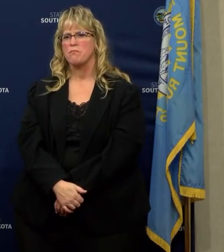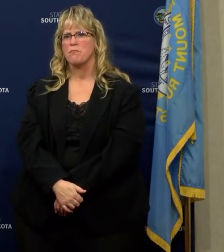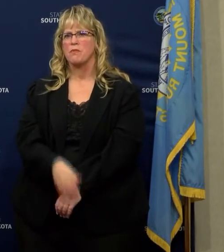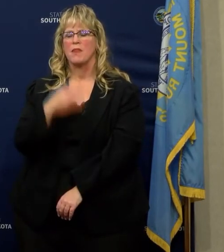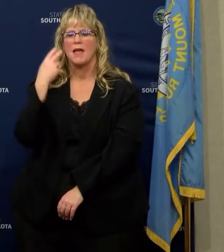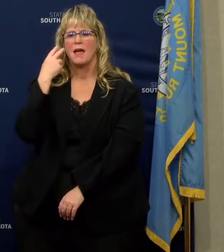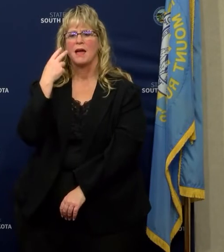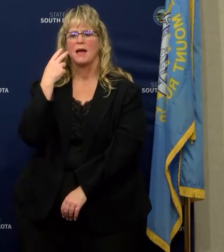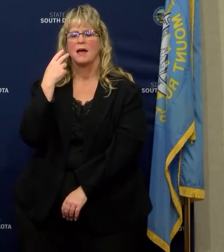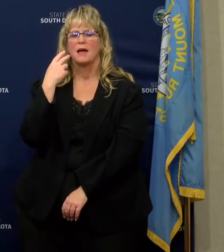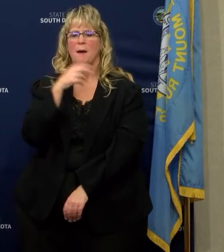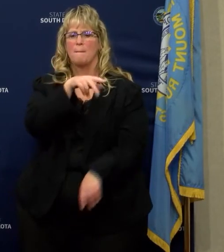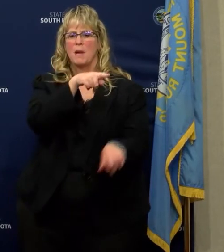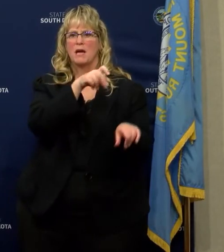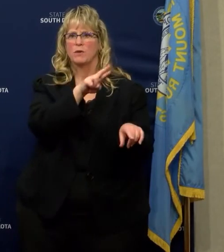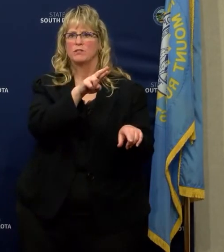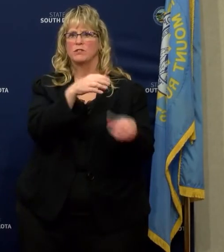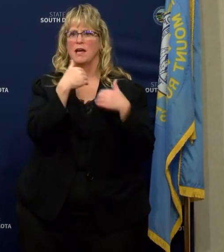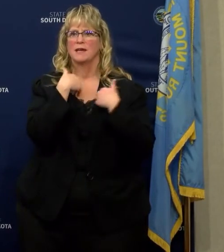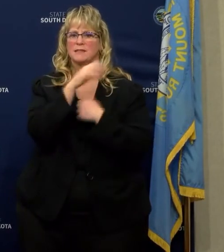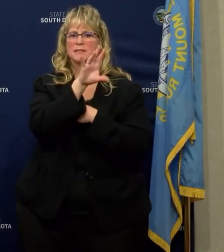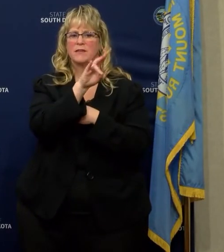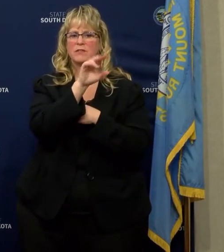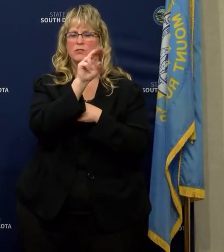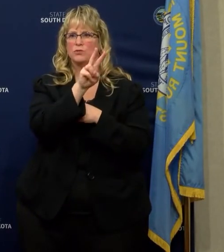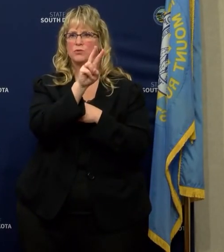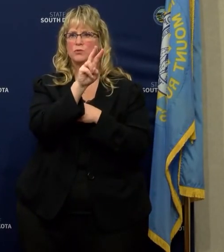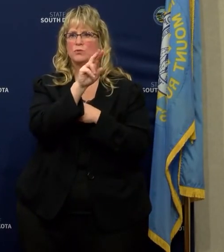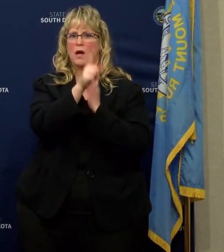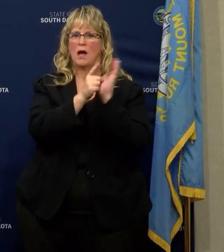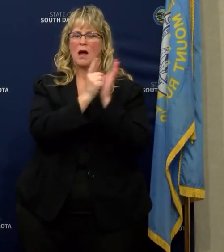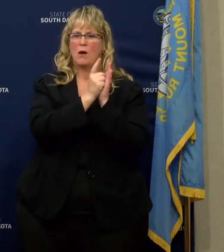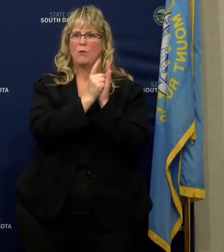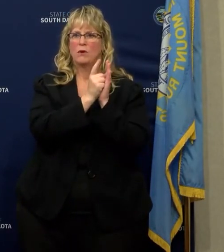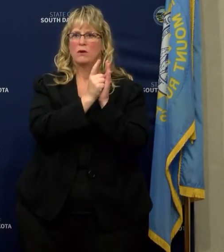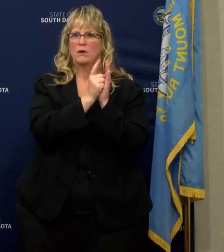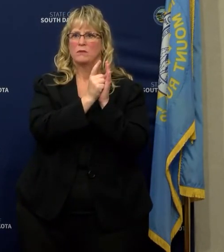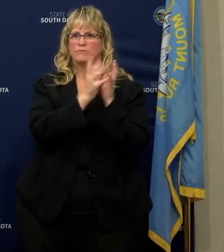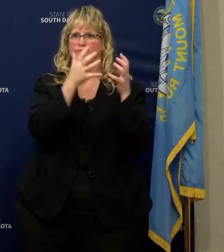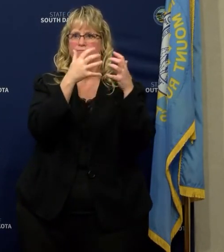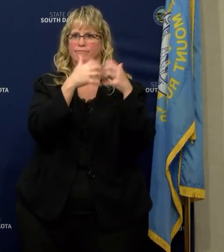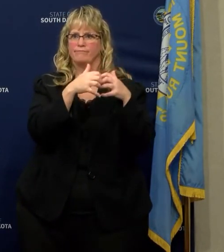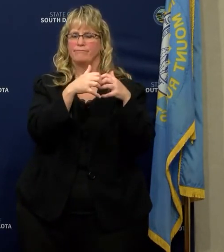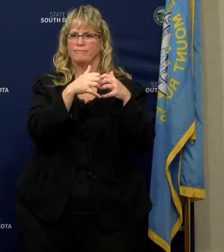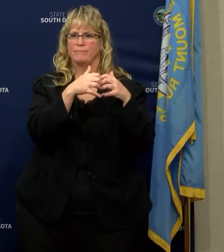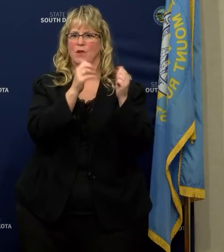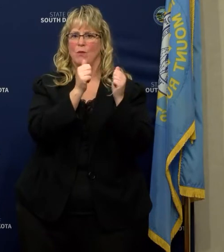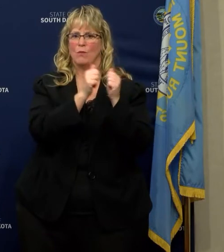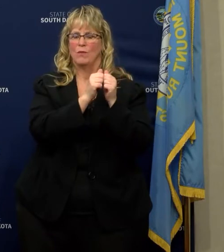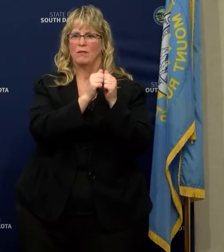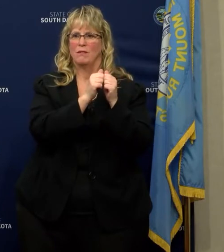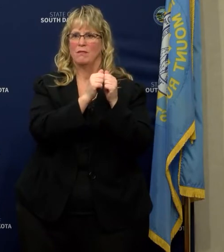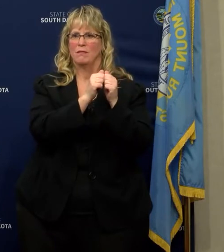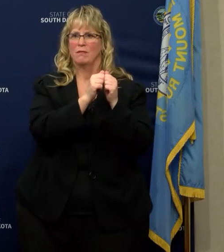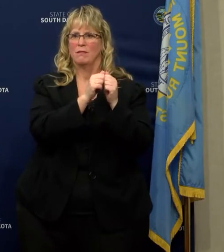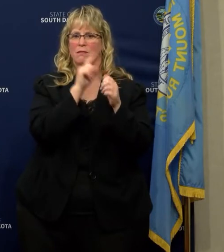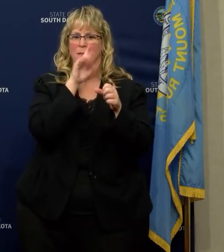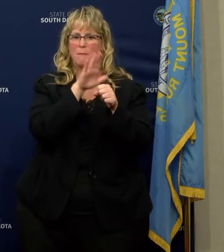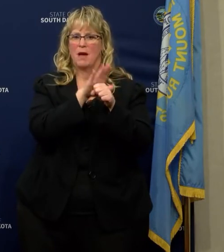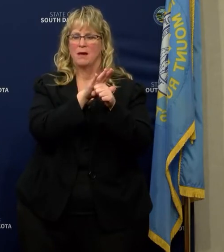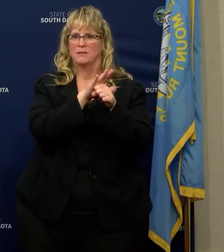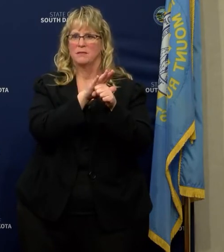Pine Ridge Reservation is on a 72-hour lockdown due to the positive testing of two people